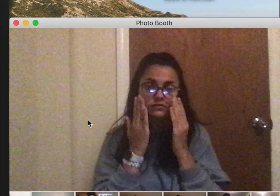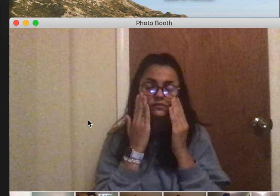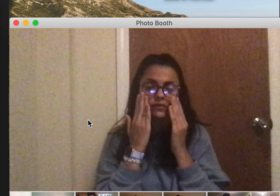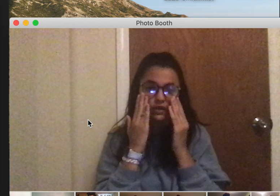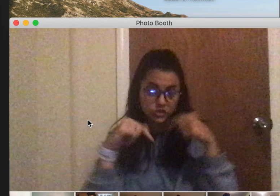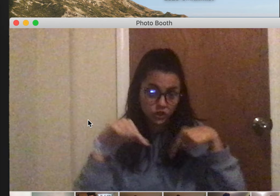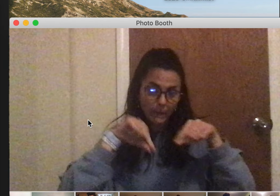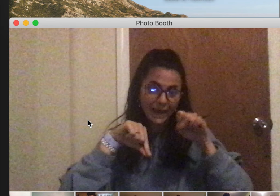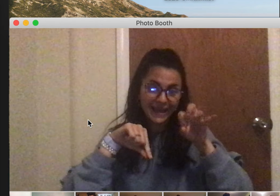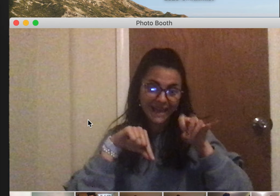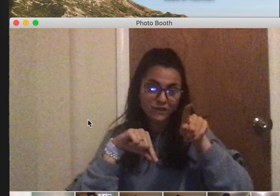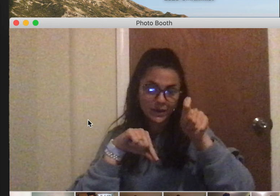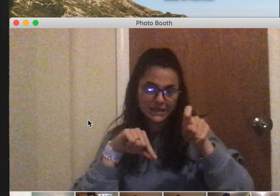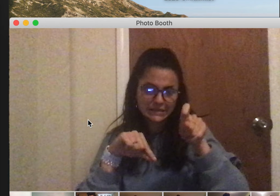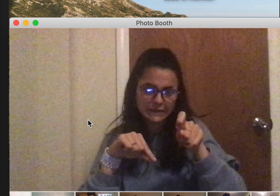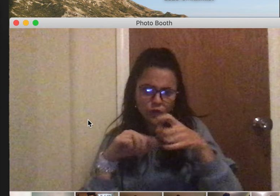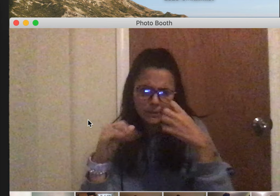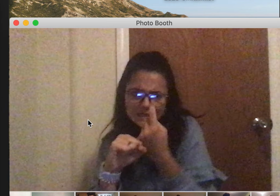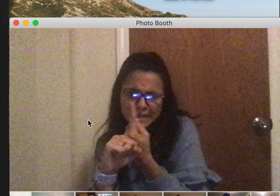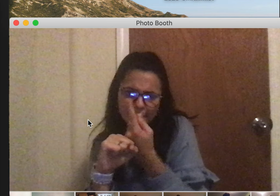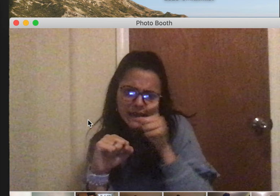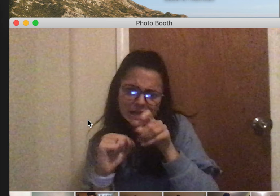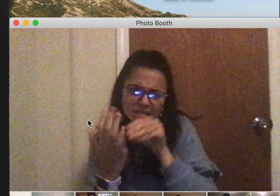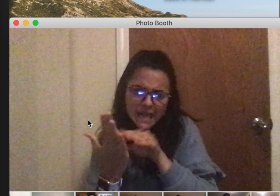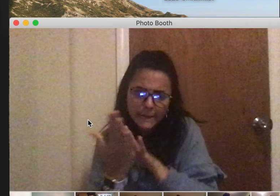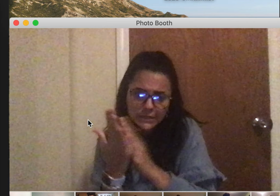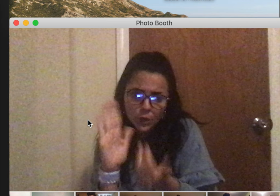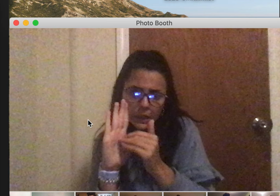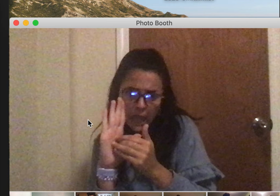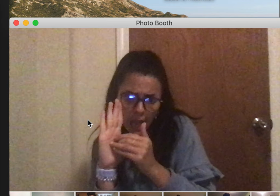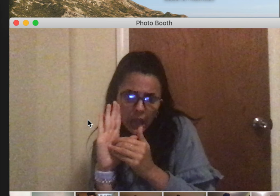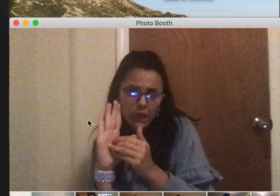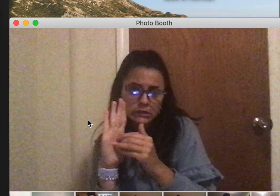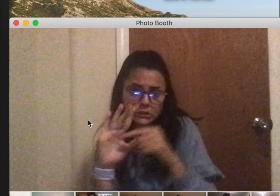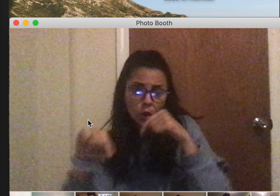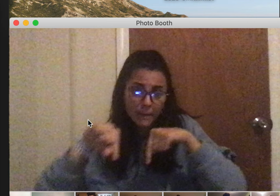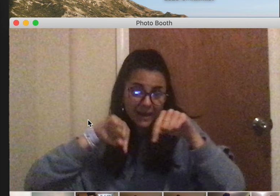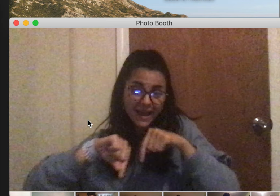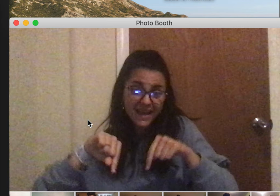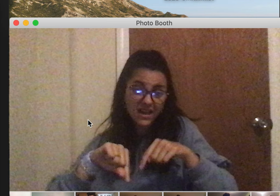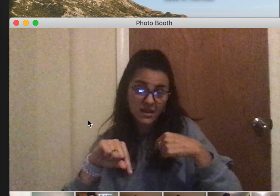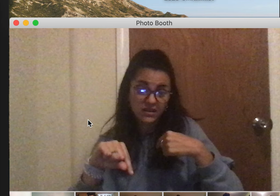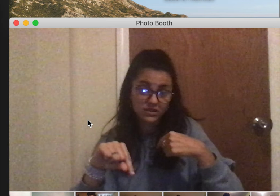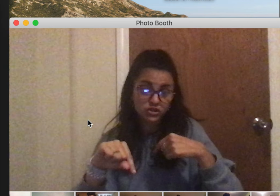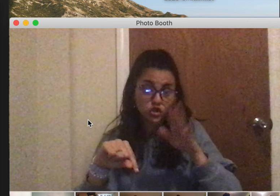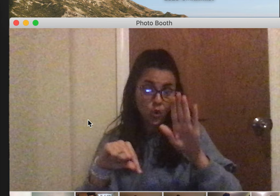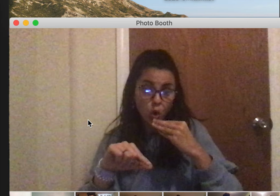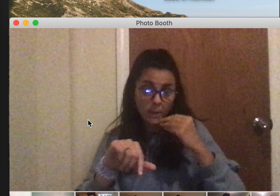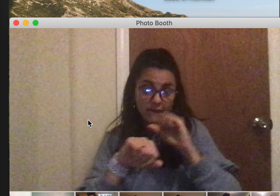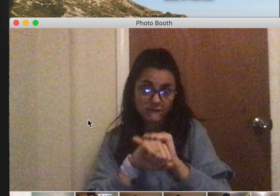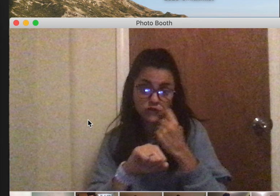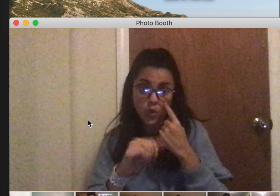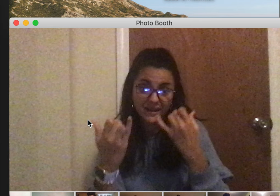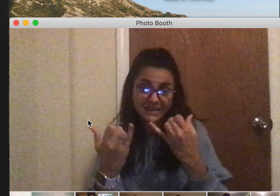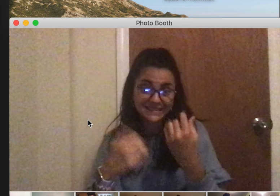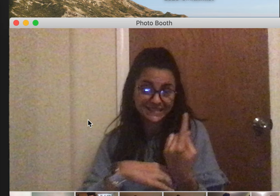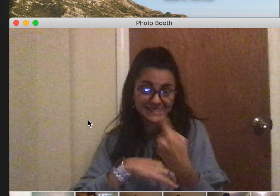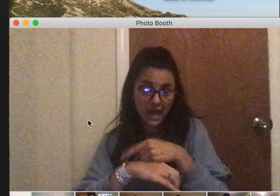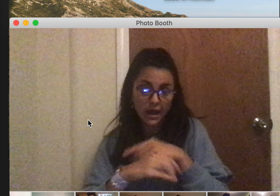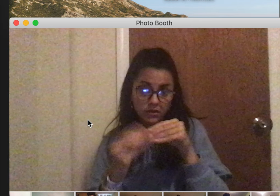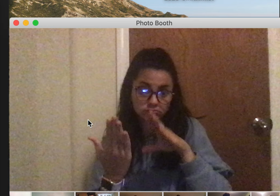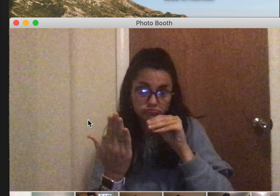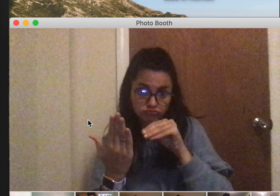have to get things copied down. That's all I'm really going to look at for today. And then tomorrow I will post you guys some practice